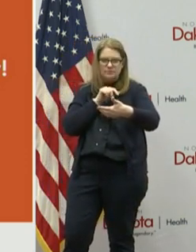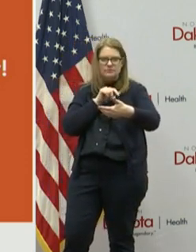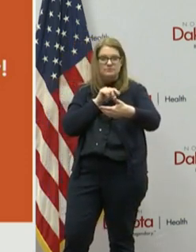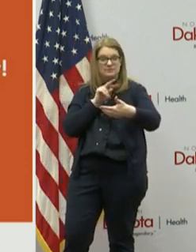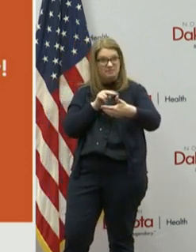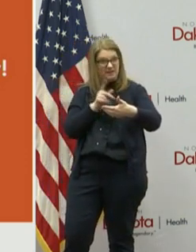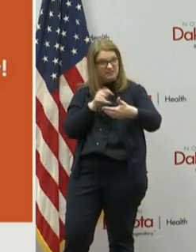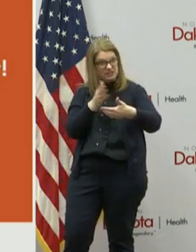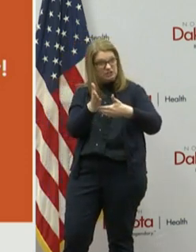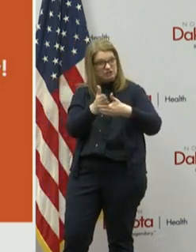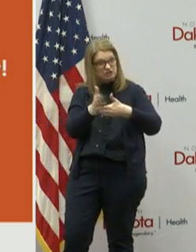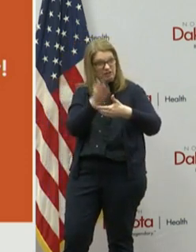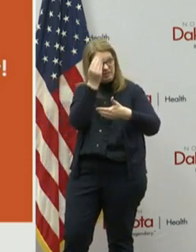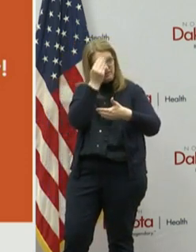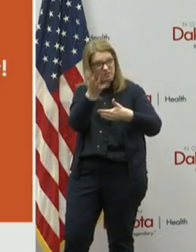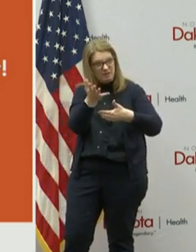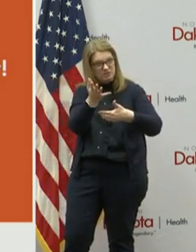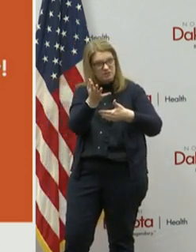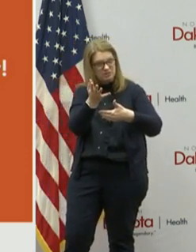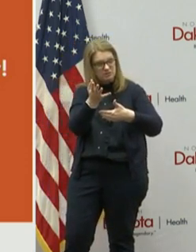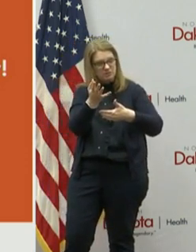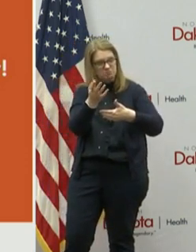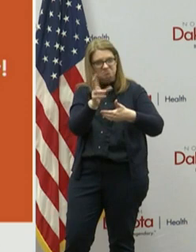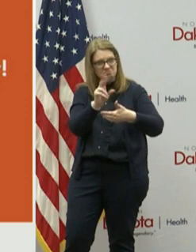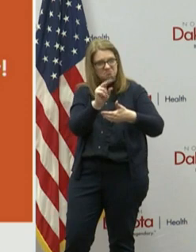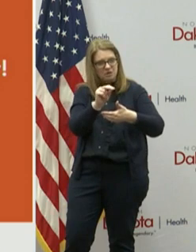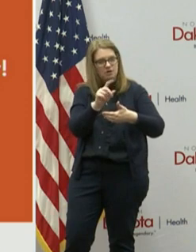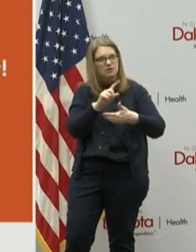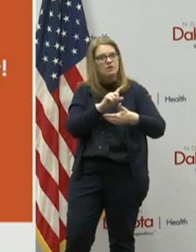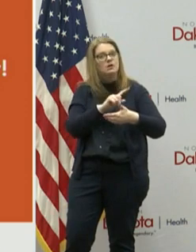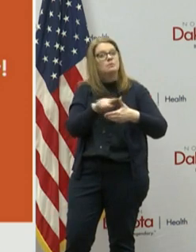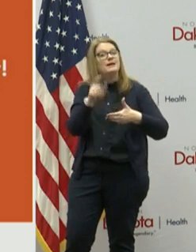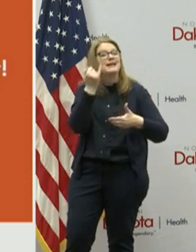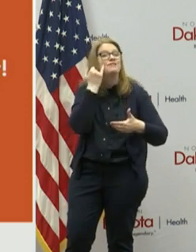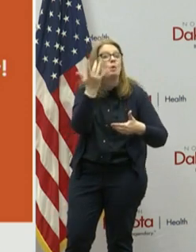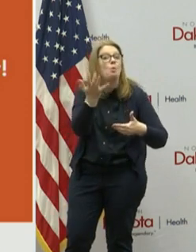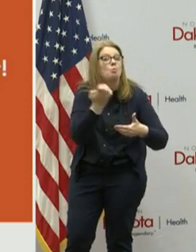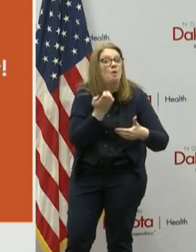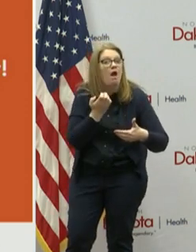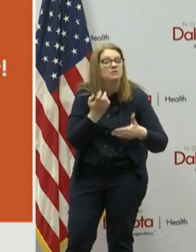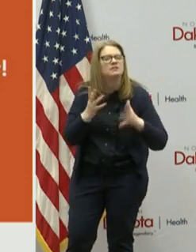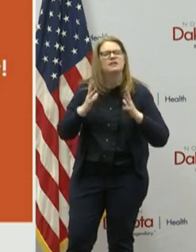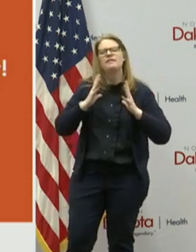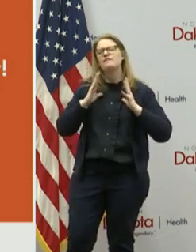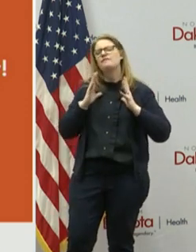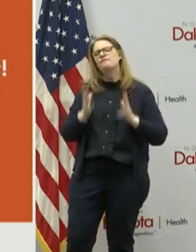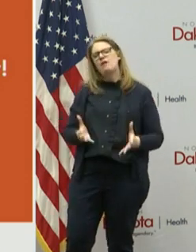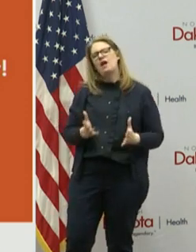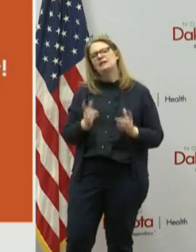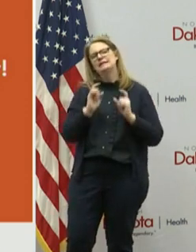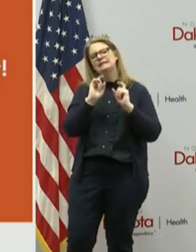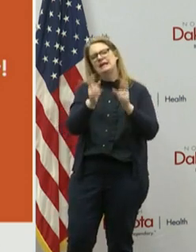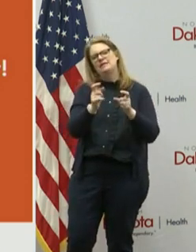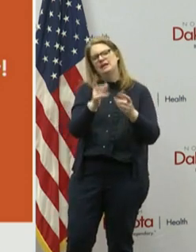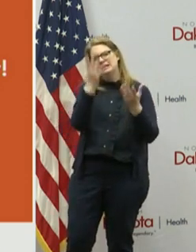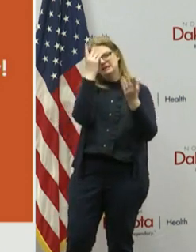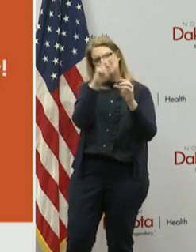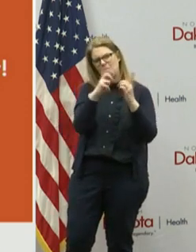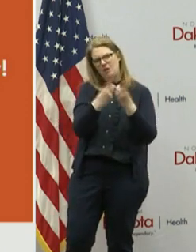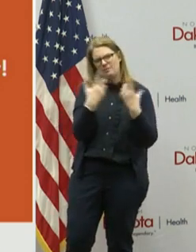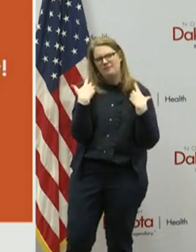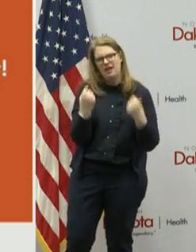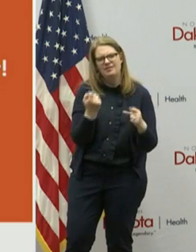the data, but if you want to share the data, we will allow you to share the data with the Department of Health. It will be augmented into your